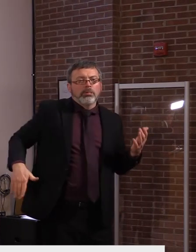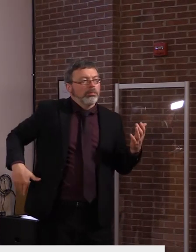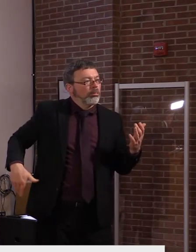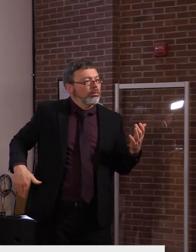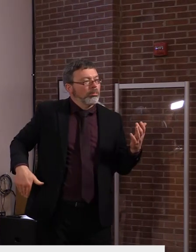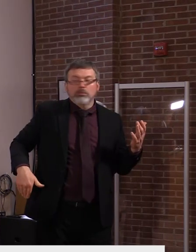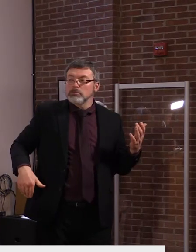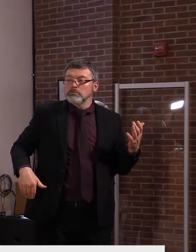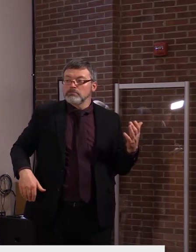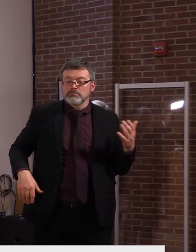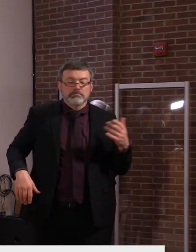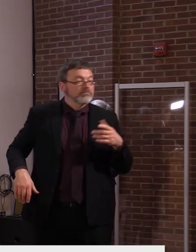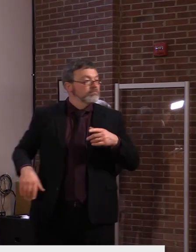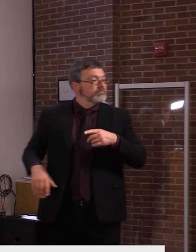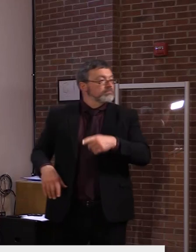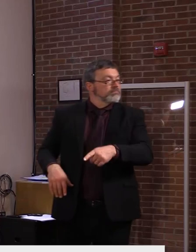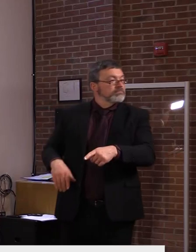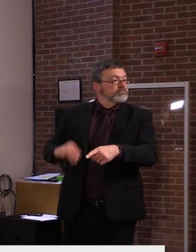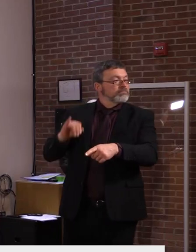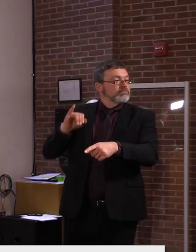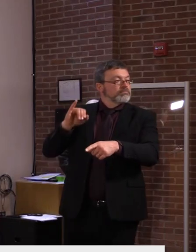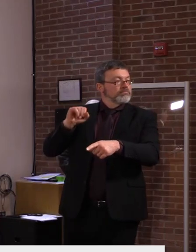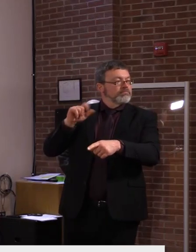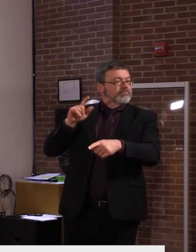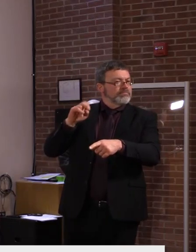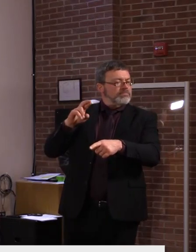Okay, and I may have missed it, but